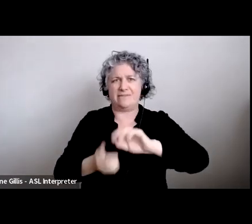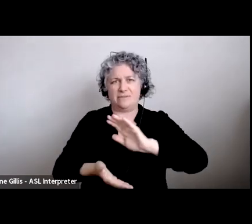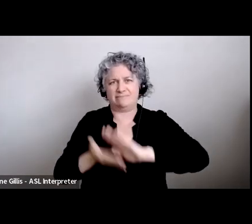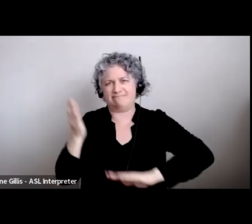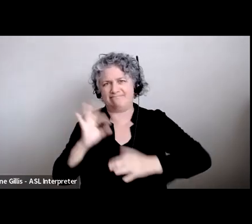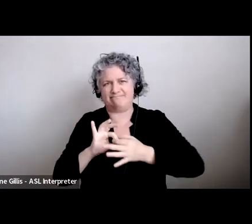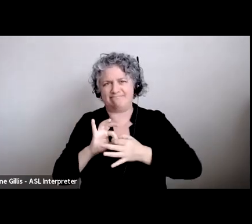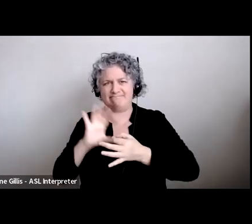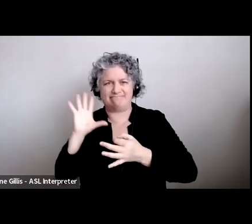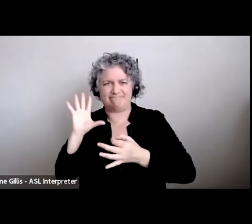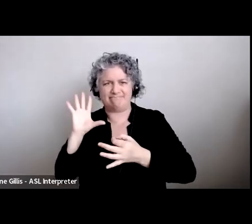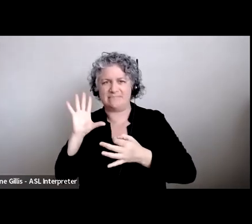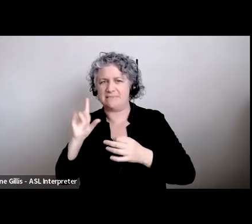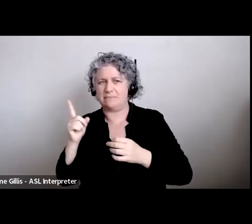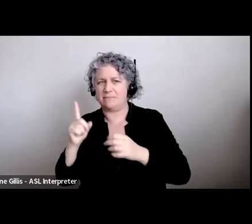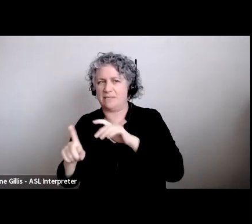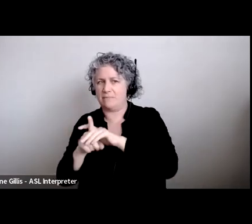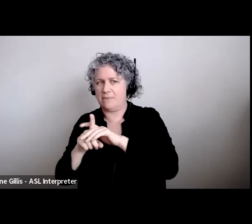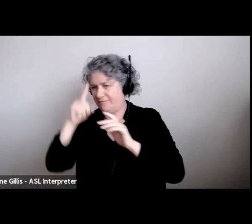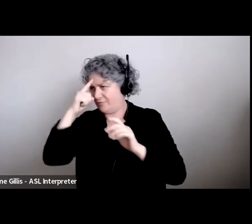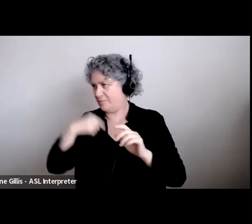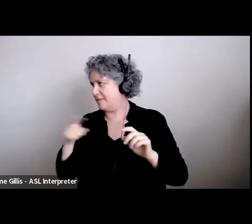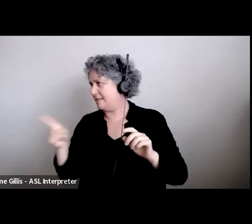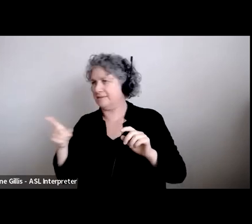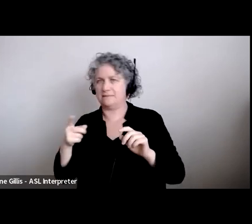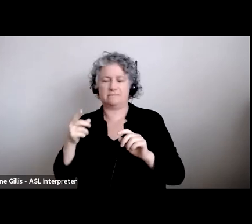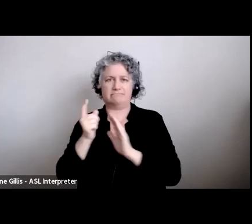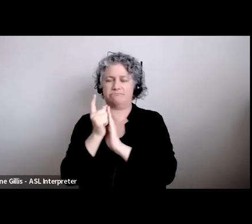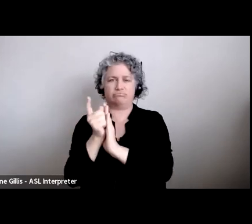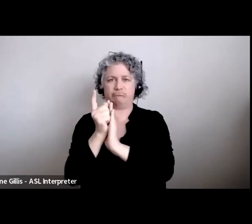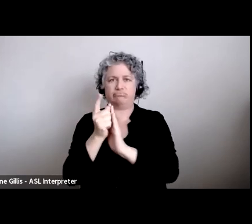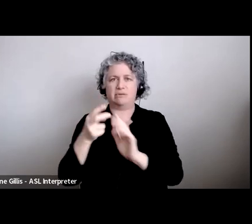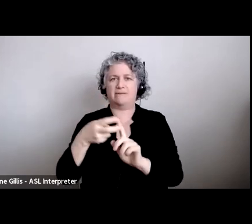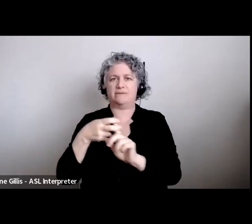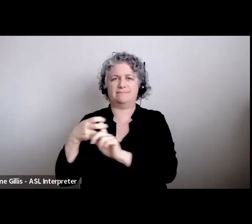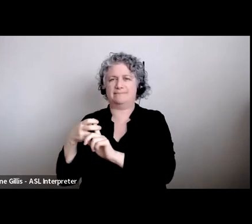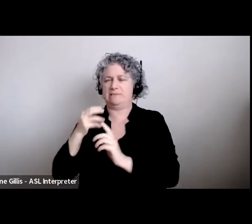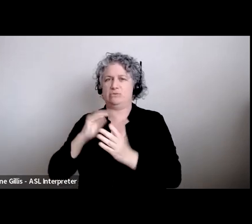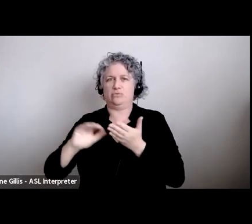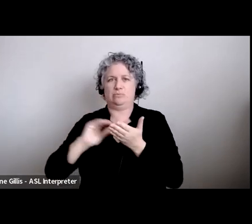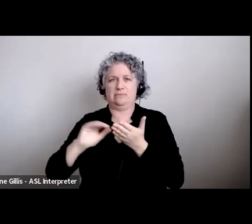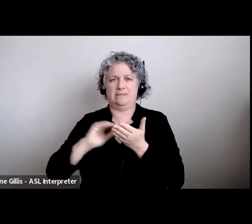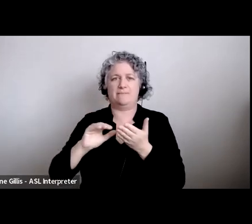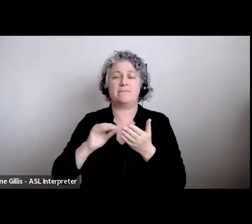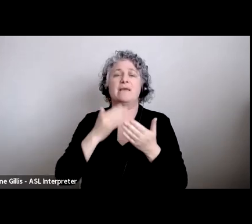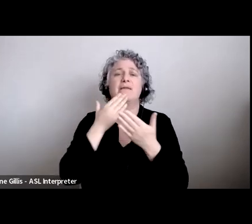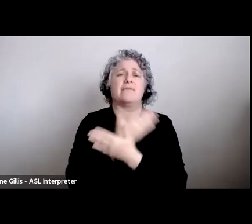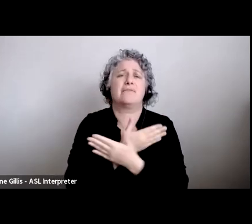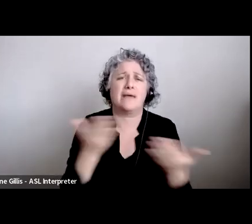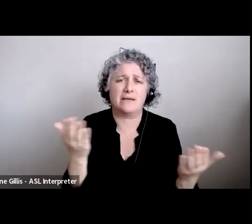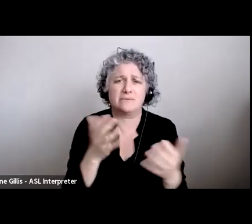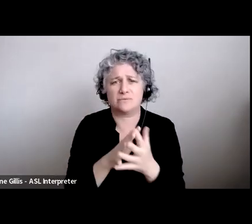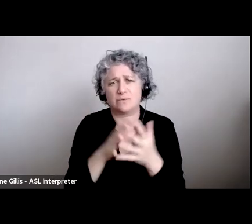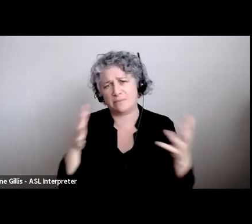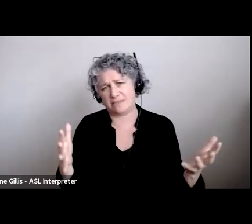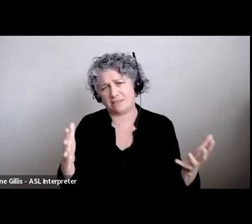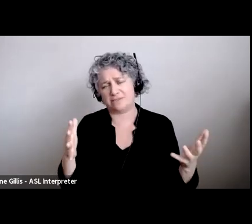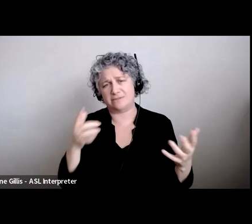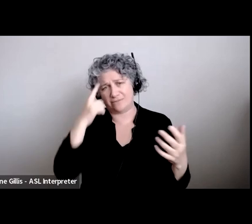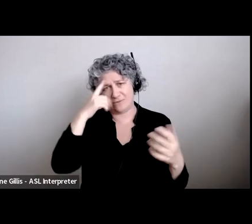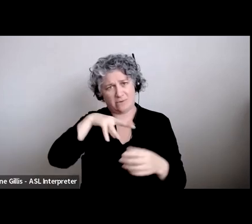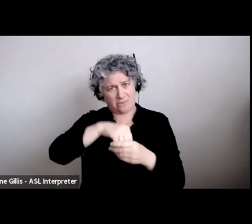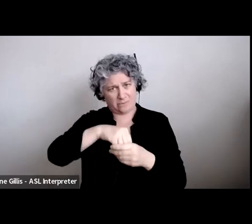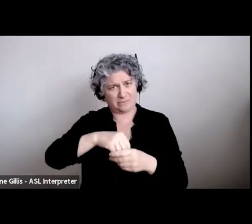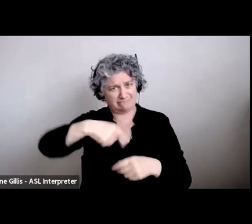away for something that's come up for me suddenly. So I want to thank you all so much for including me in